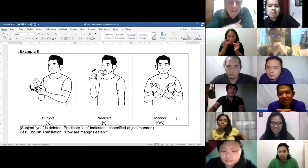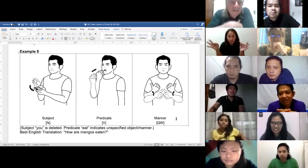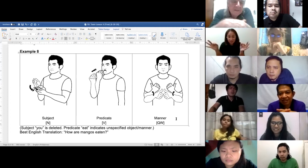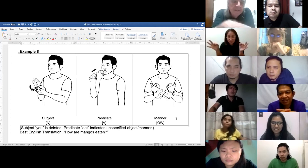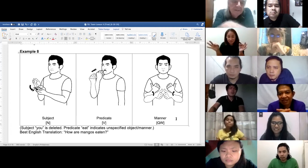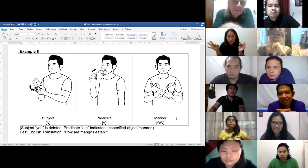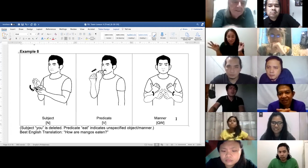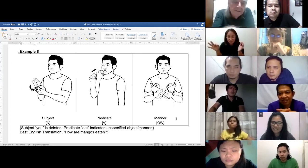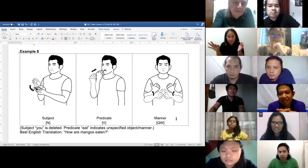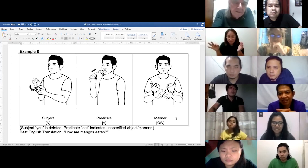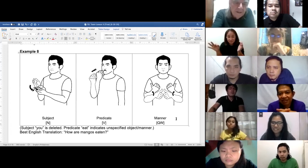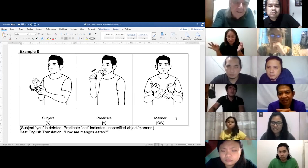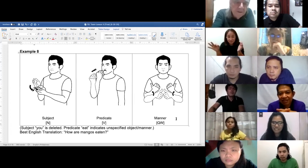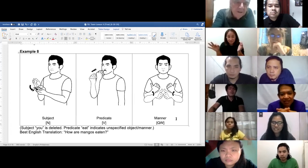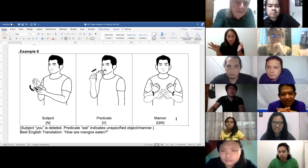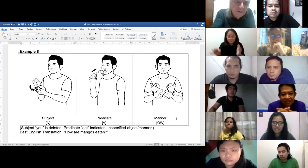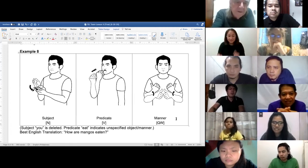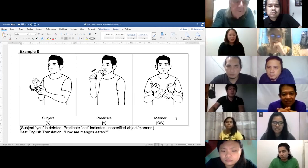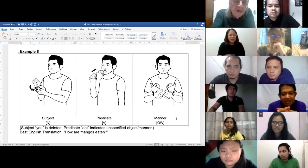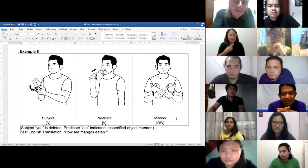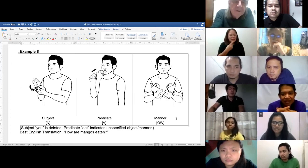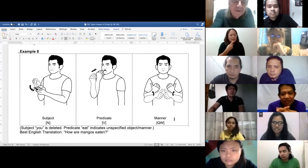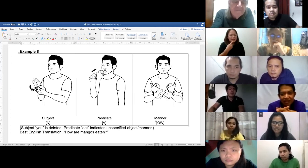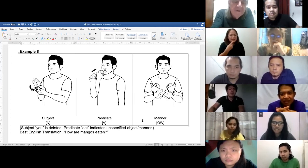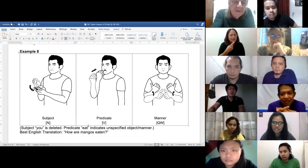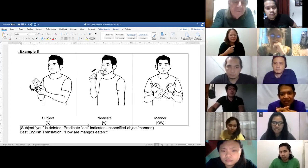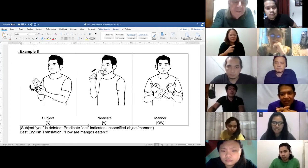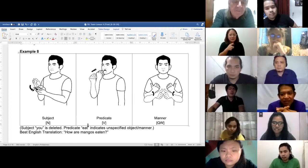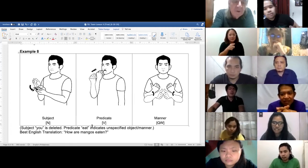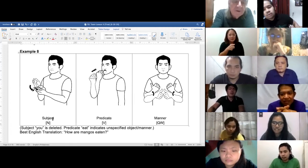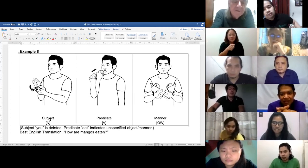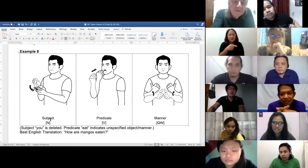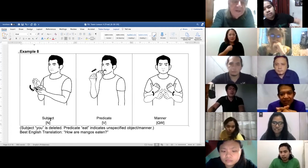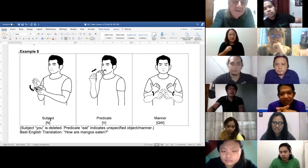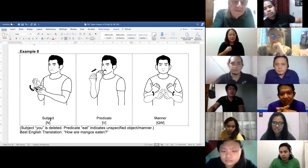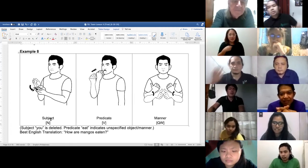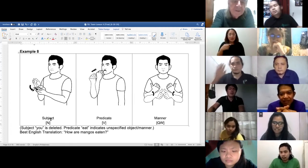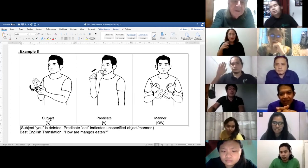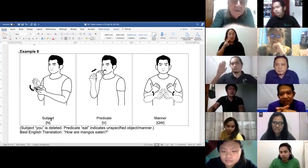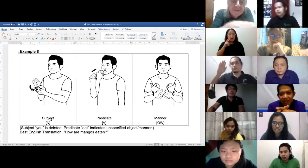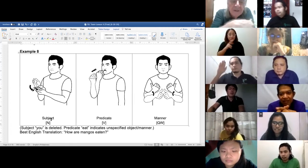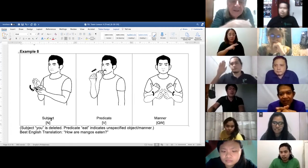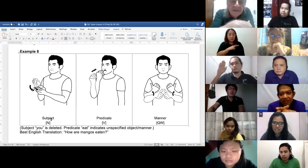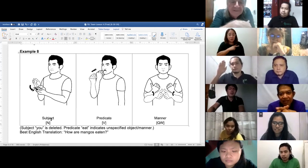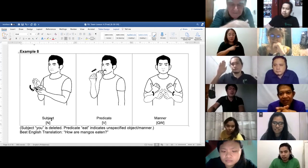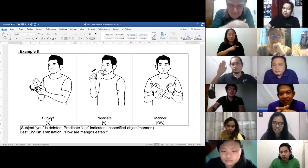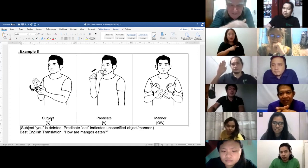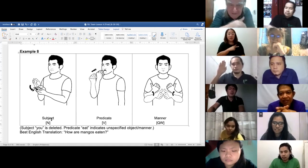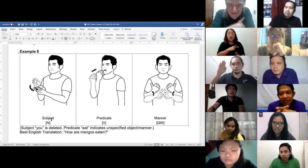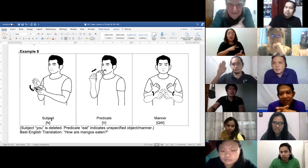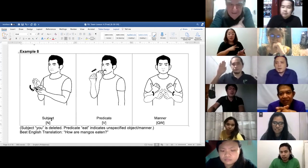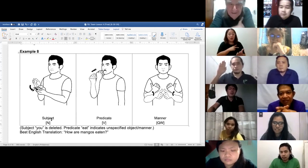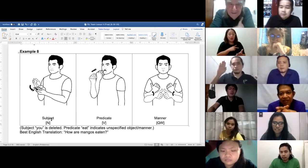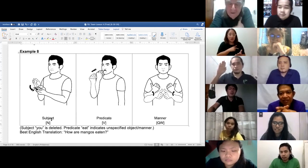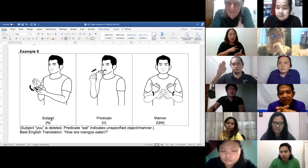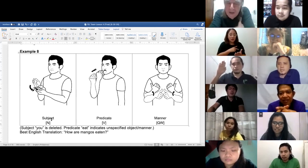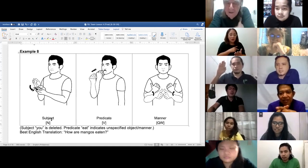See, it says underneath here, you copy the Vietnamese book and you say subject is deleted. Patrick has his hand